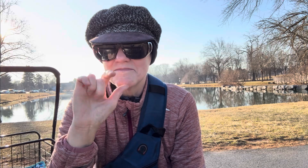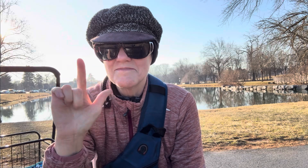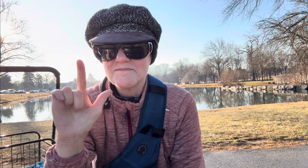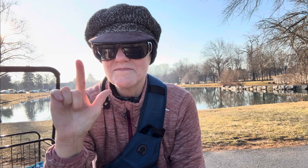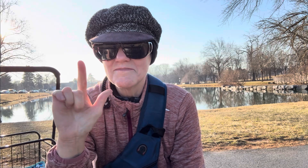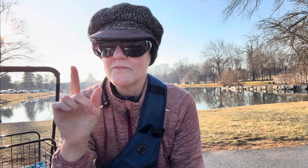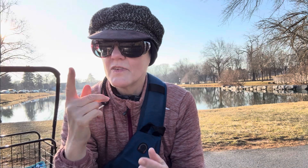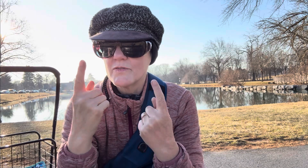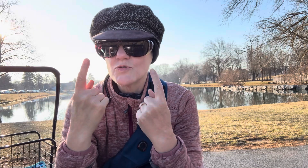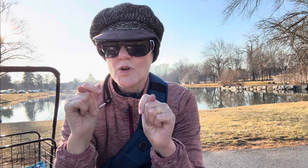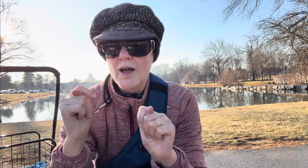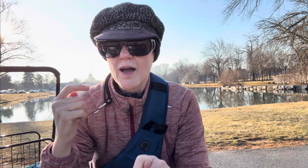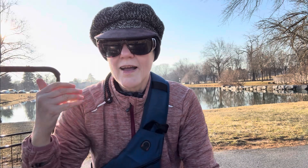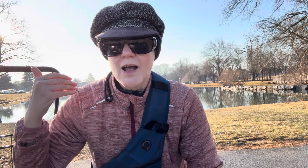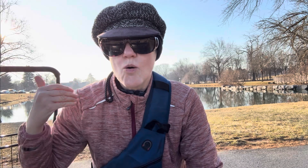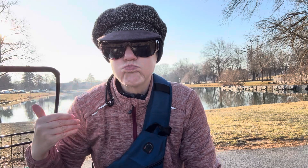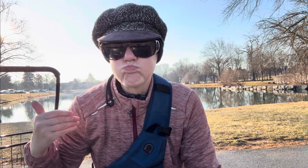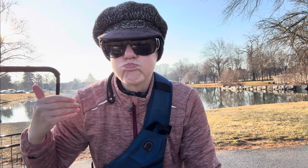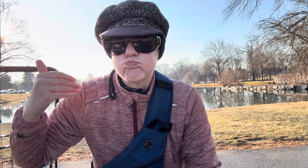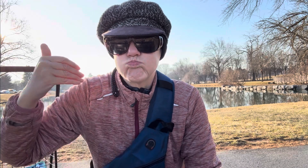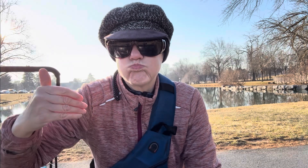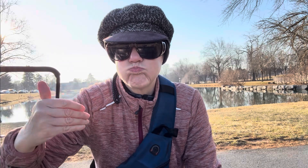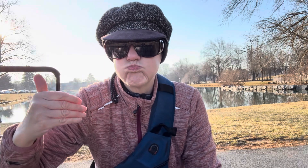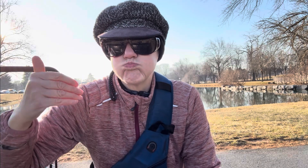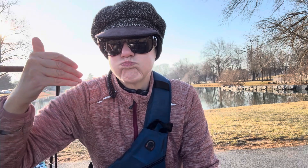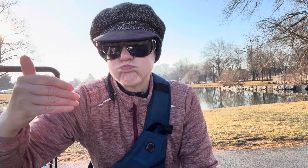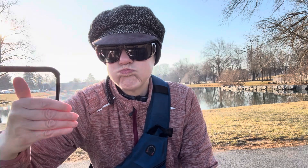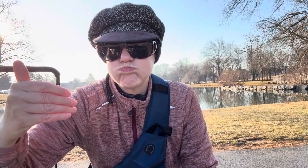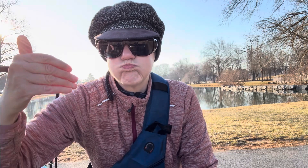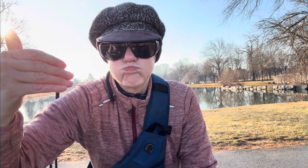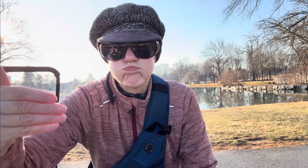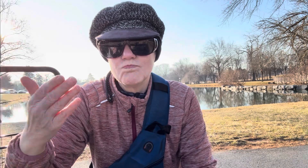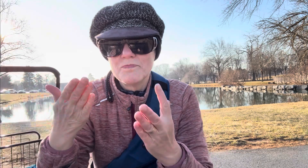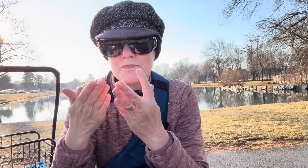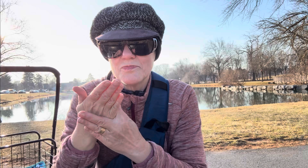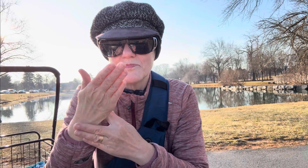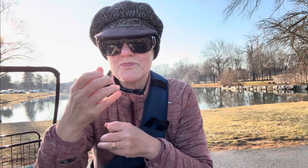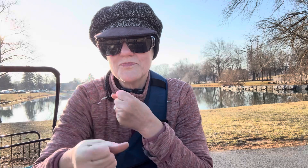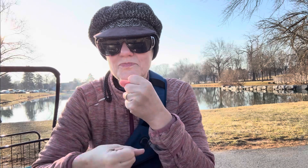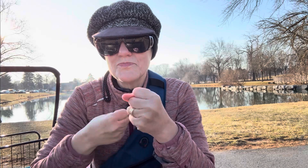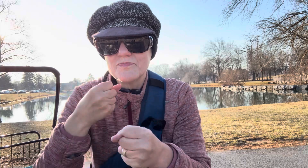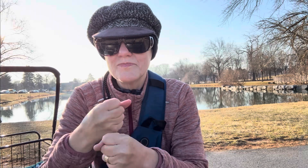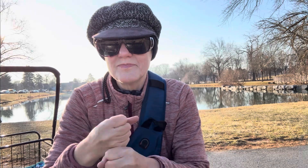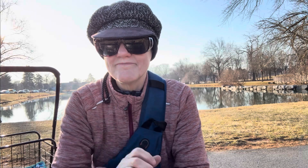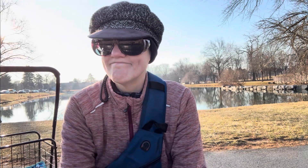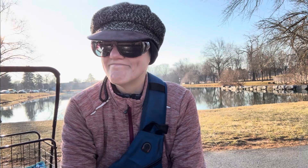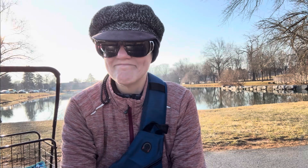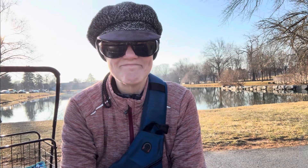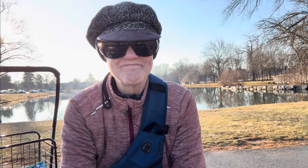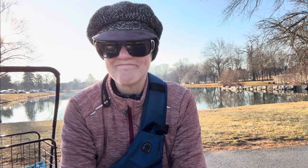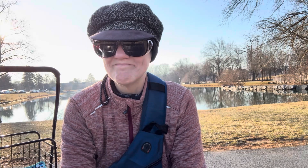Any product with maltitol spikes his blood sugar. His body